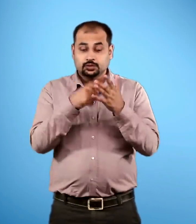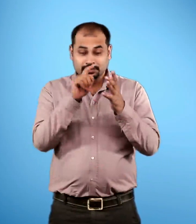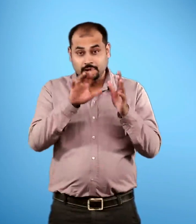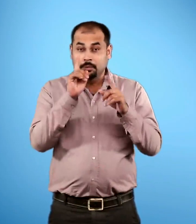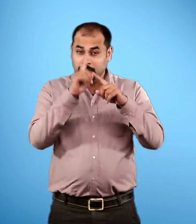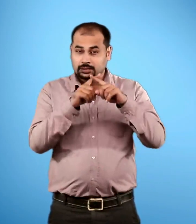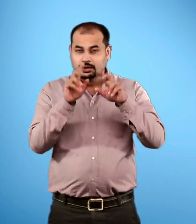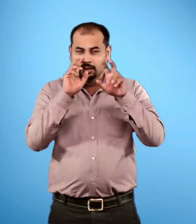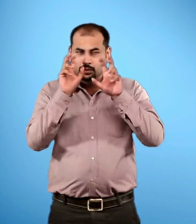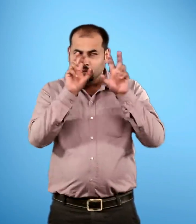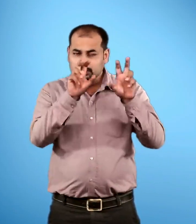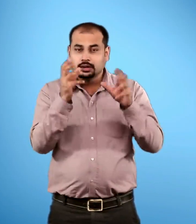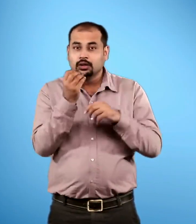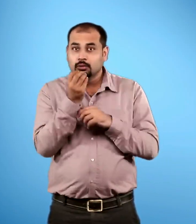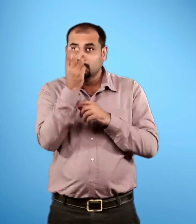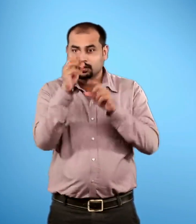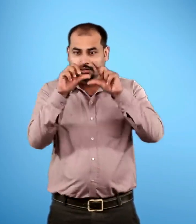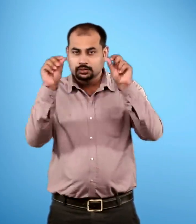turn it clockwise and see the patterns.